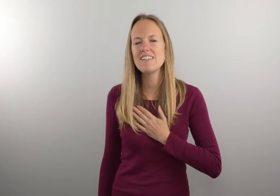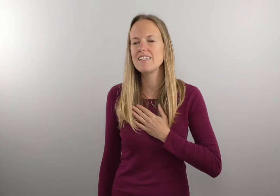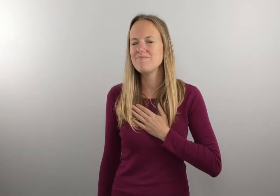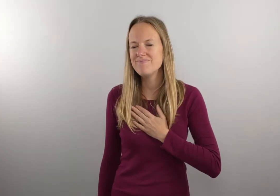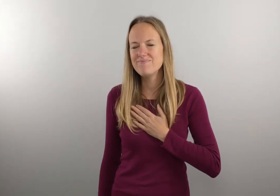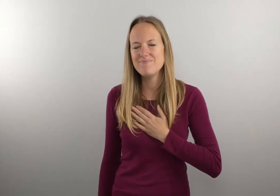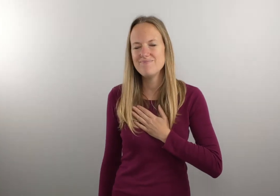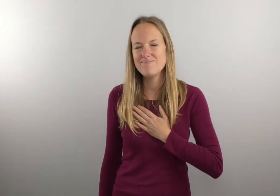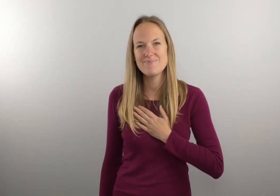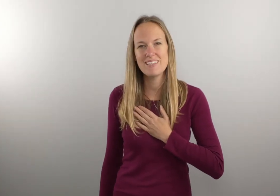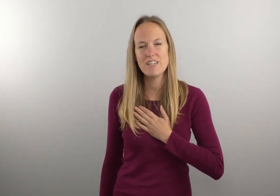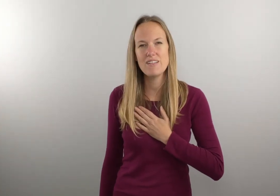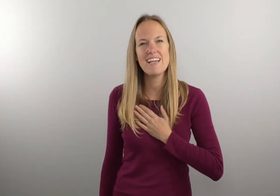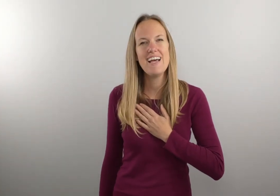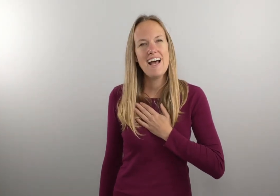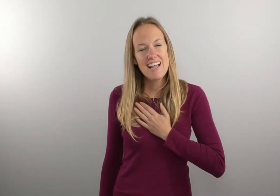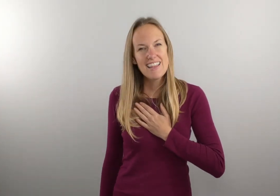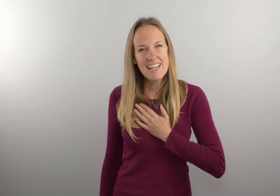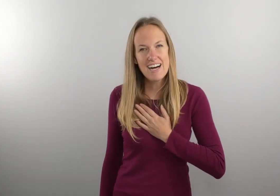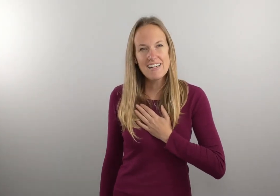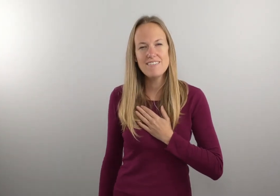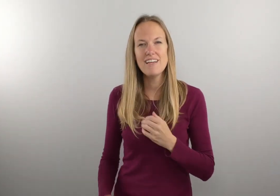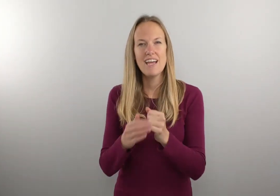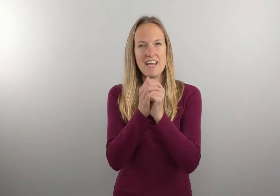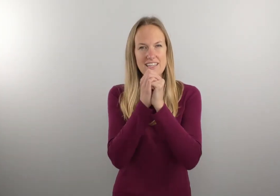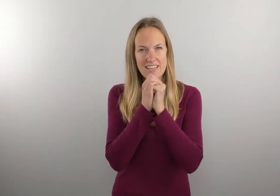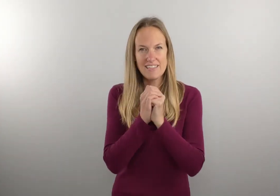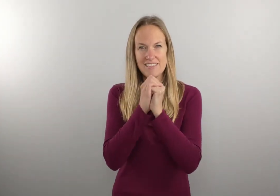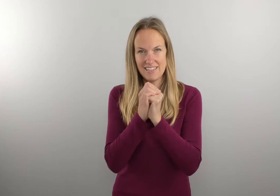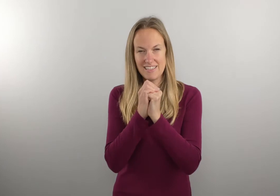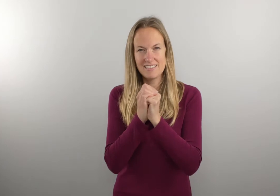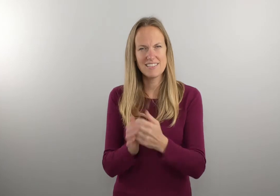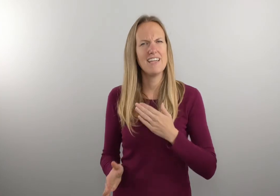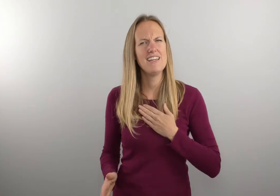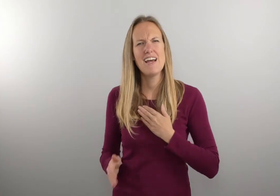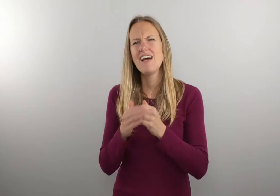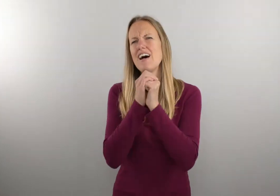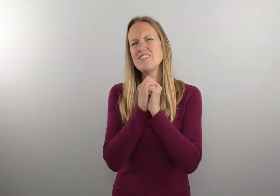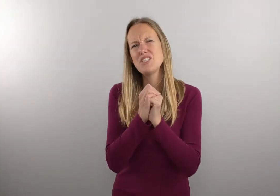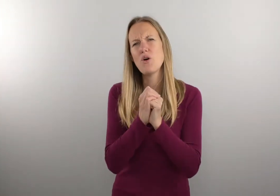like, like love, and then like this, okay? Adore.